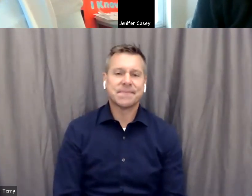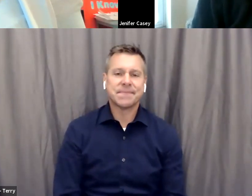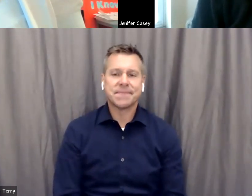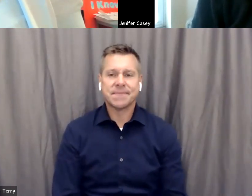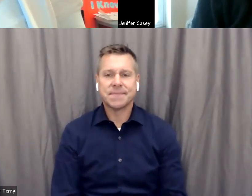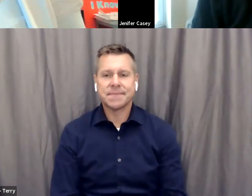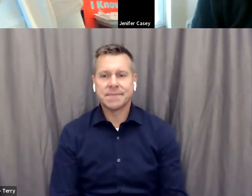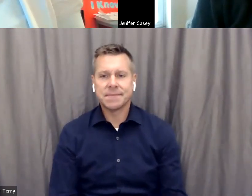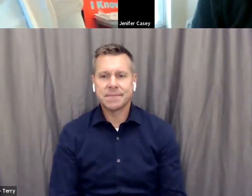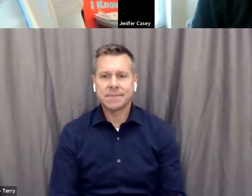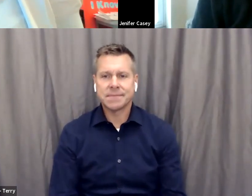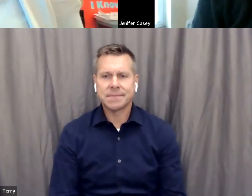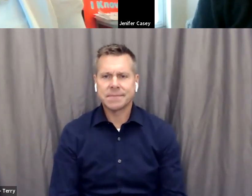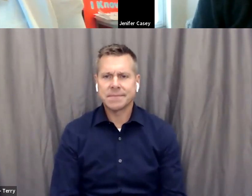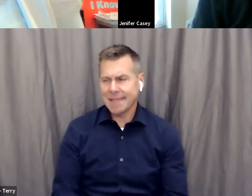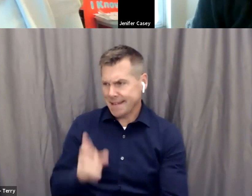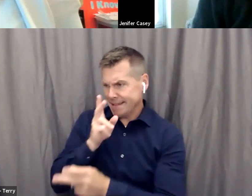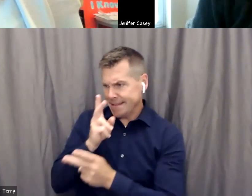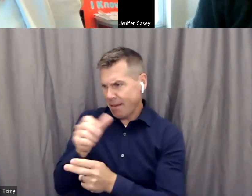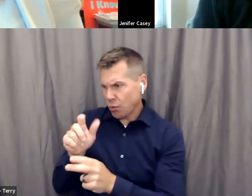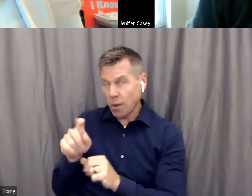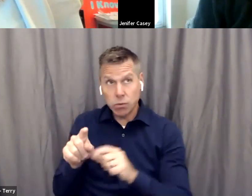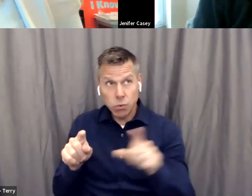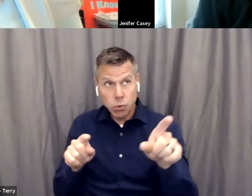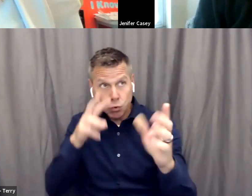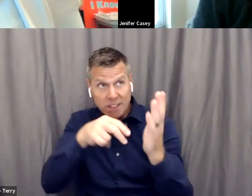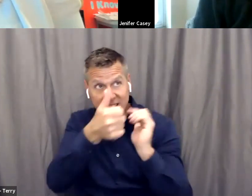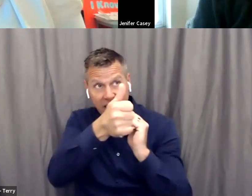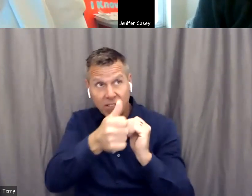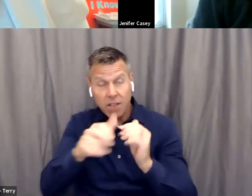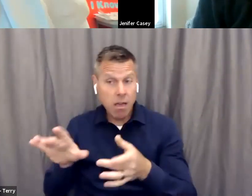So I see another. Do you want to read it, or how do you?